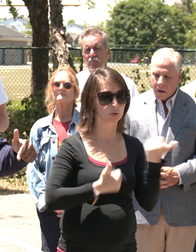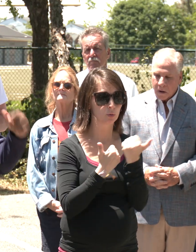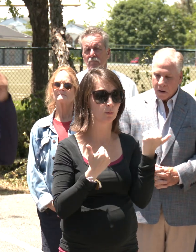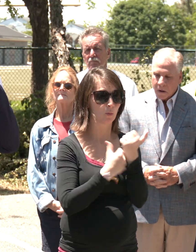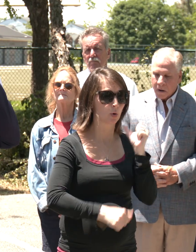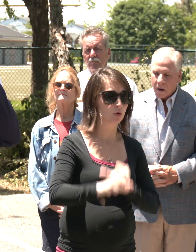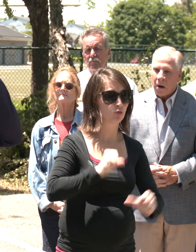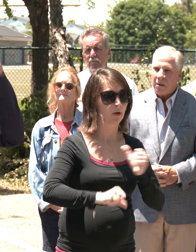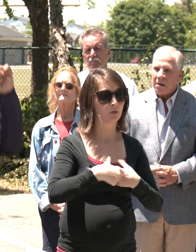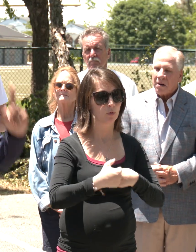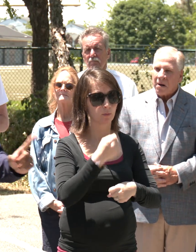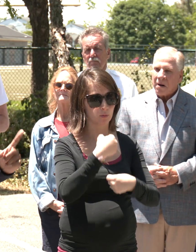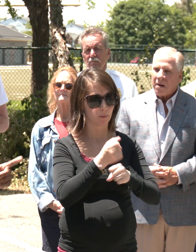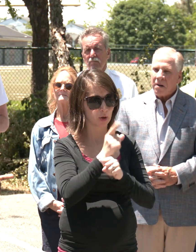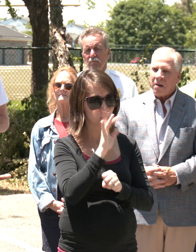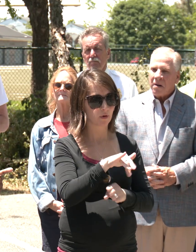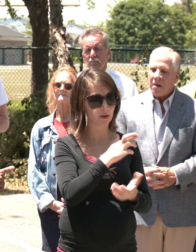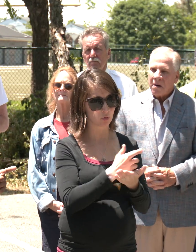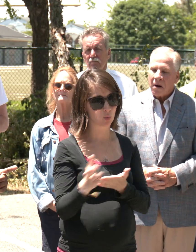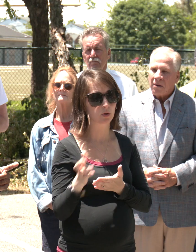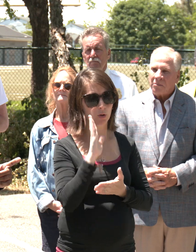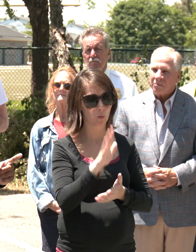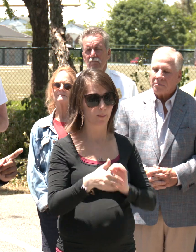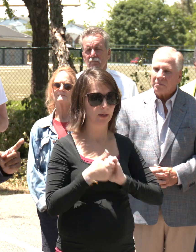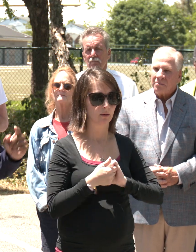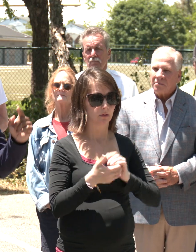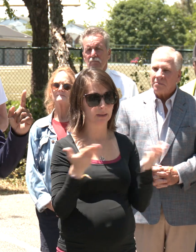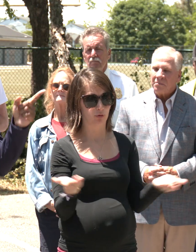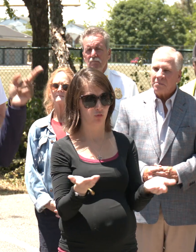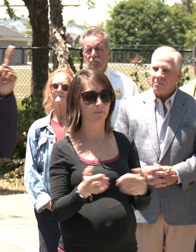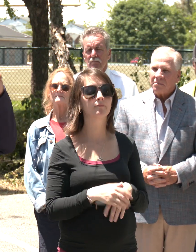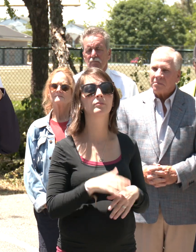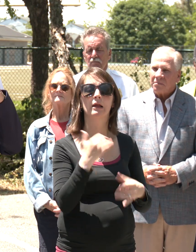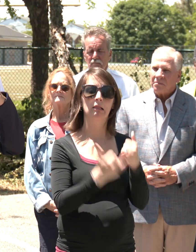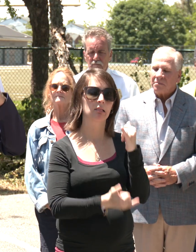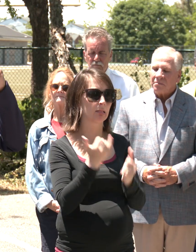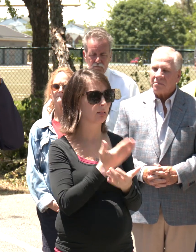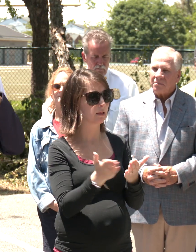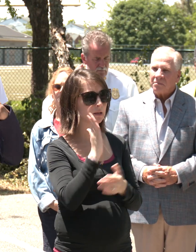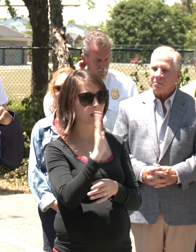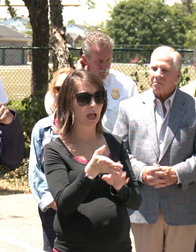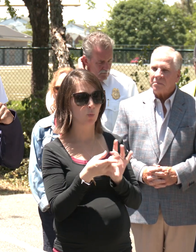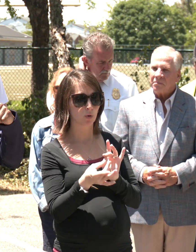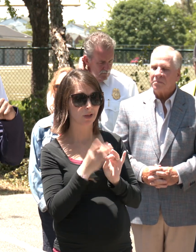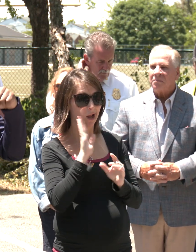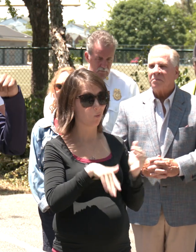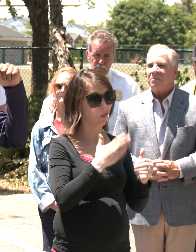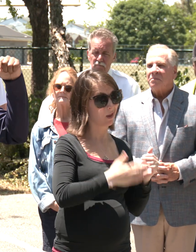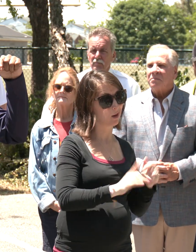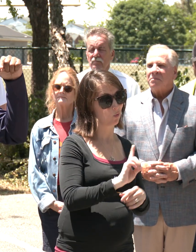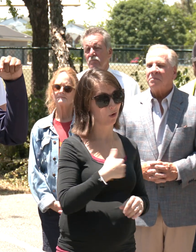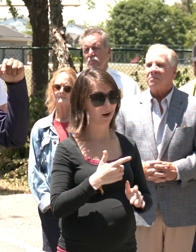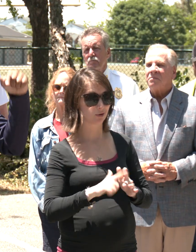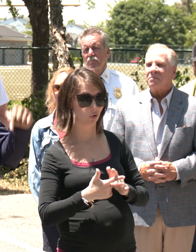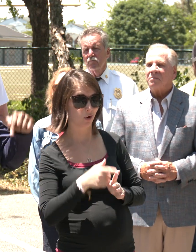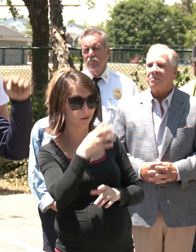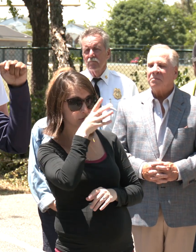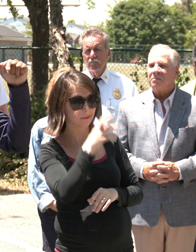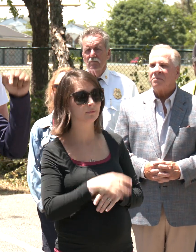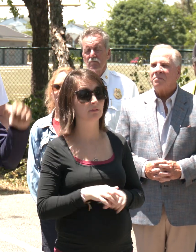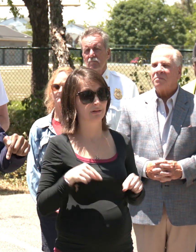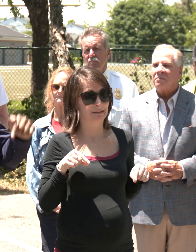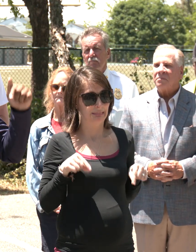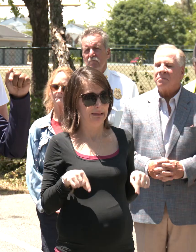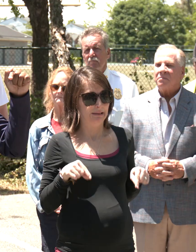get those resources right here. And the last thing I'll say is that I'll end where I started. This is